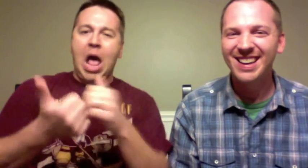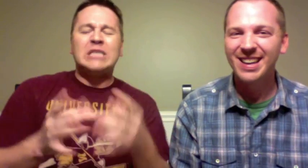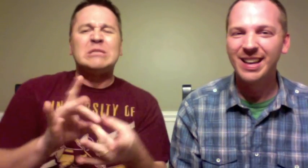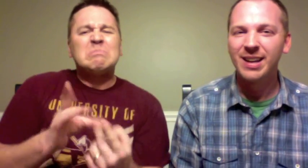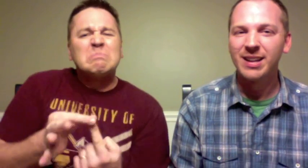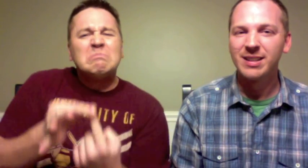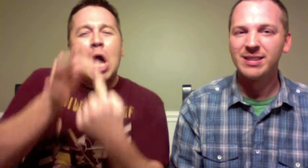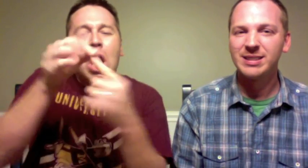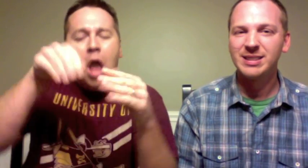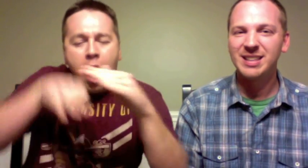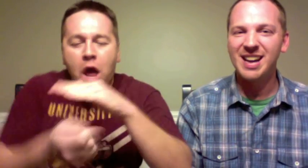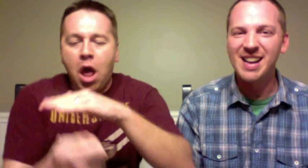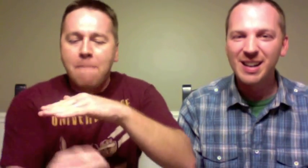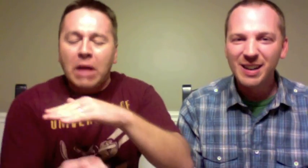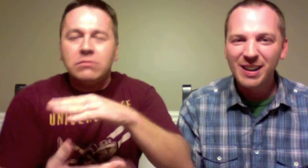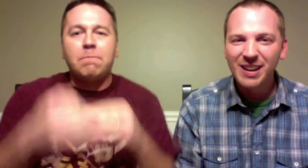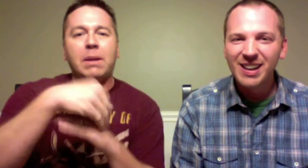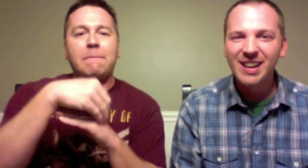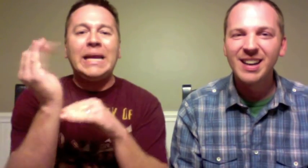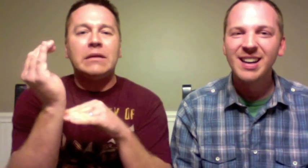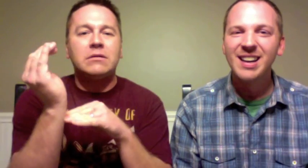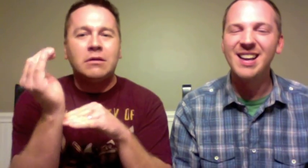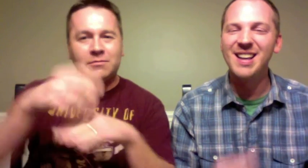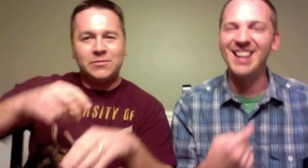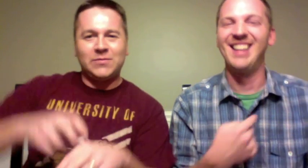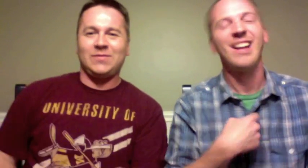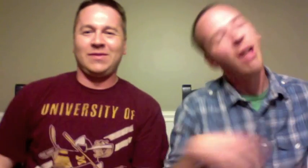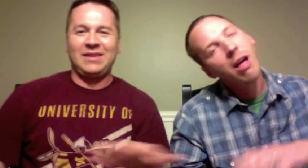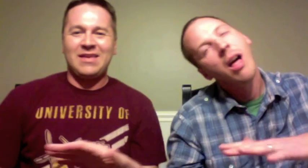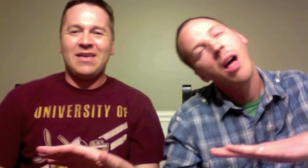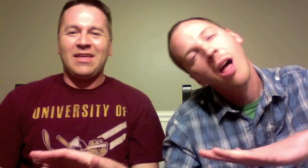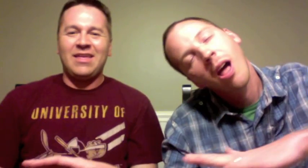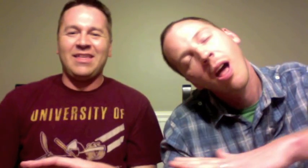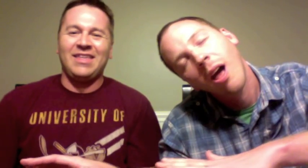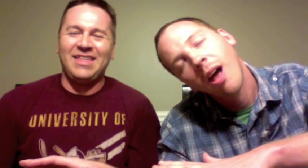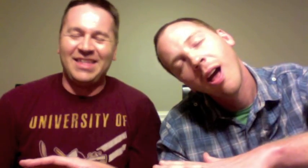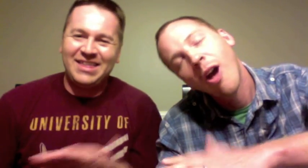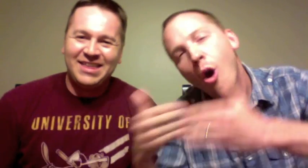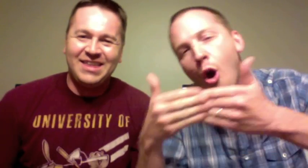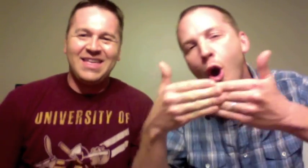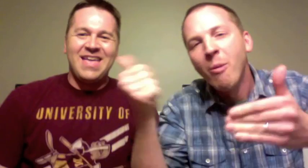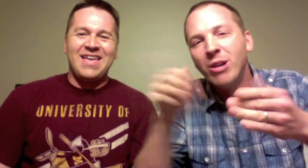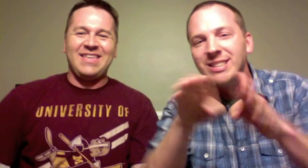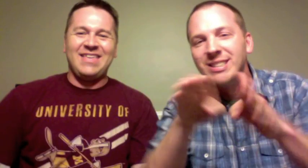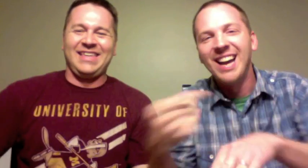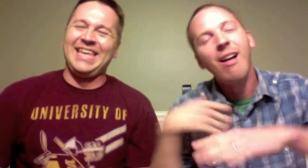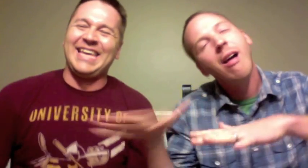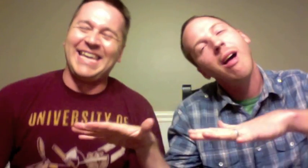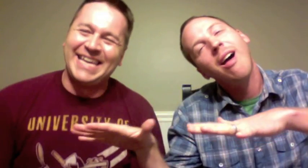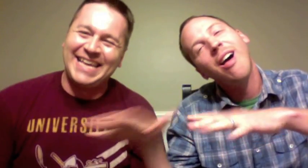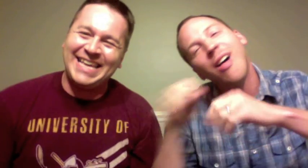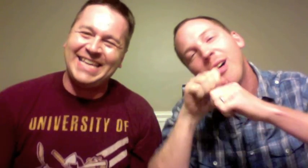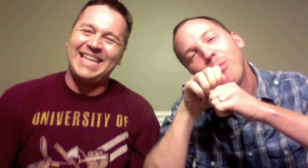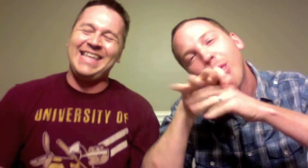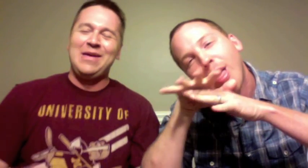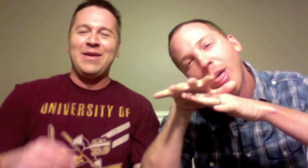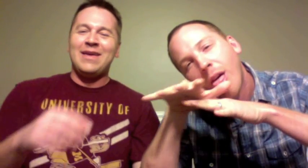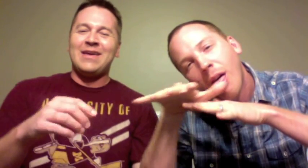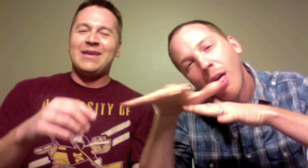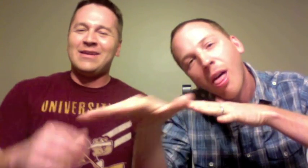secretly went underneath the thing and found the special switch, and the trunk popped open. And there I was, just barely alive, almost just on the brink of death, and I just threw